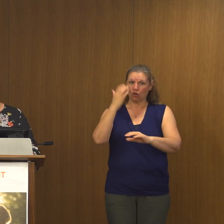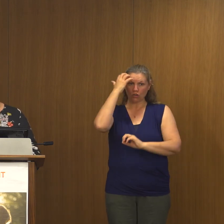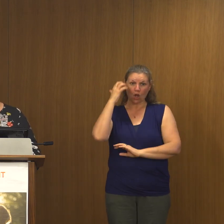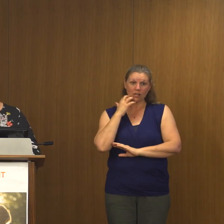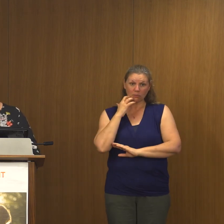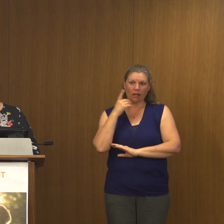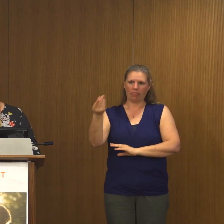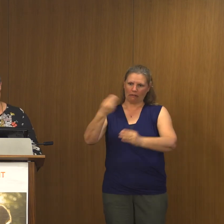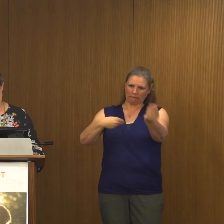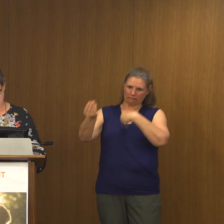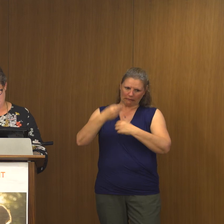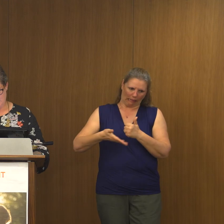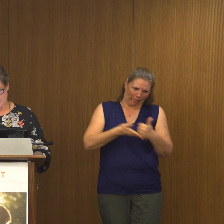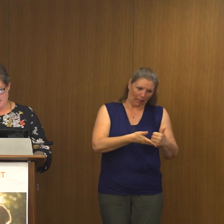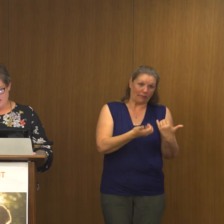with us today.